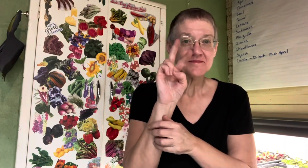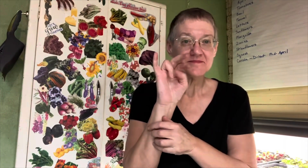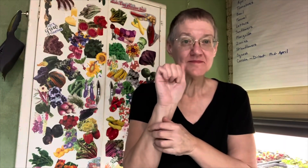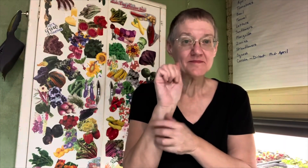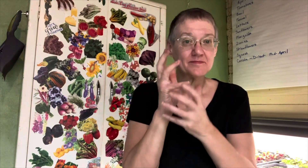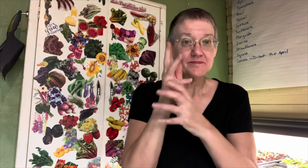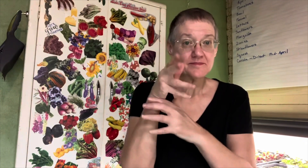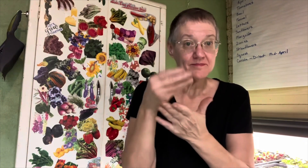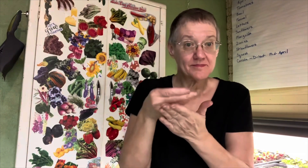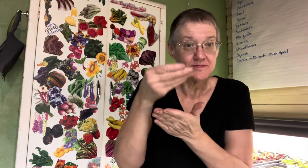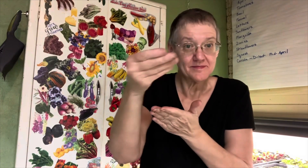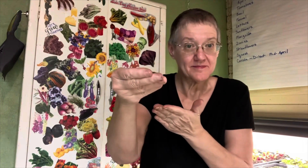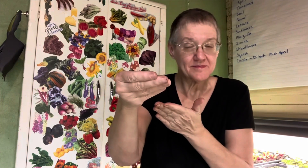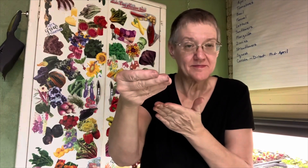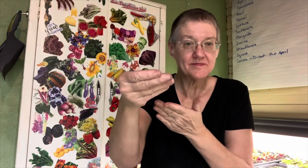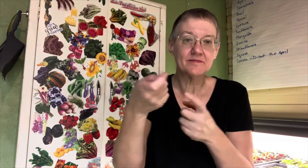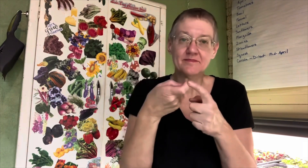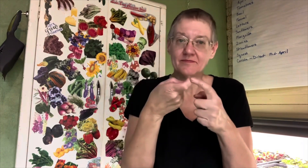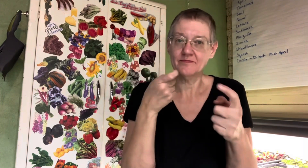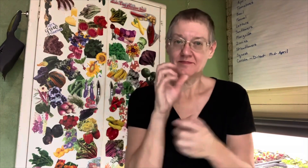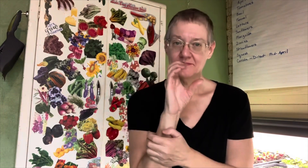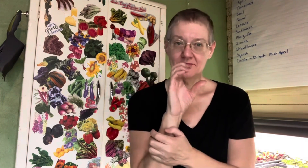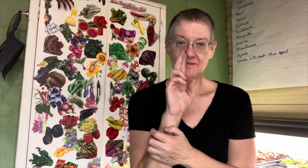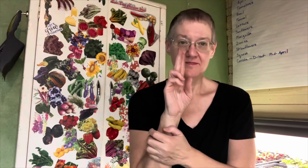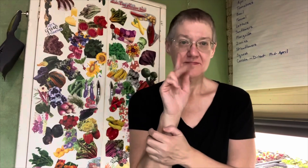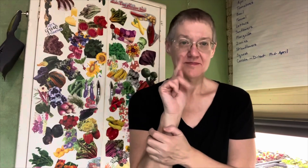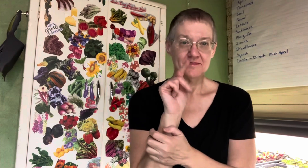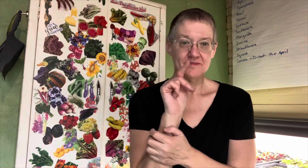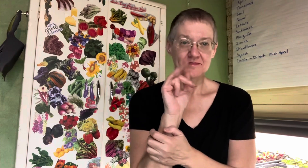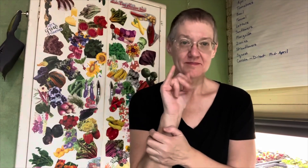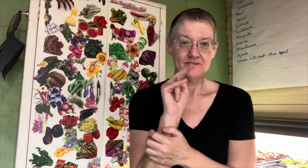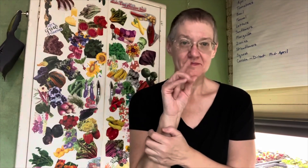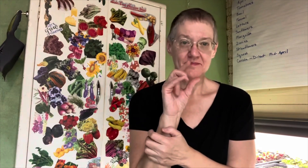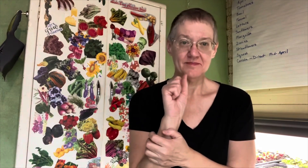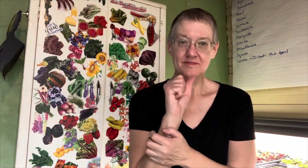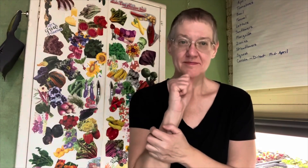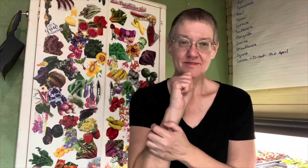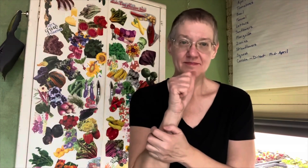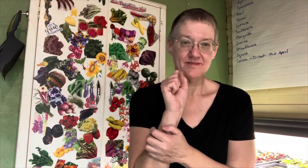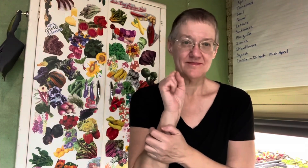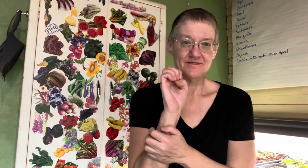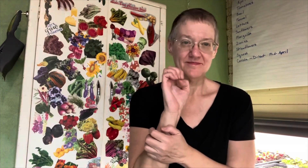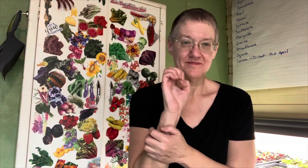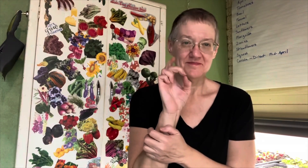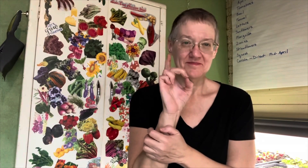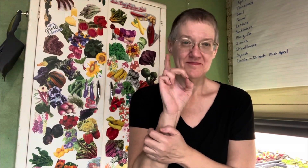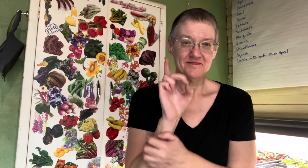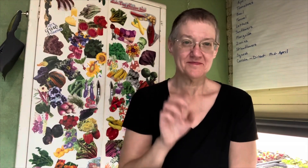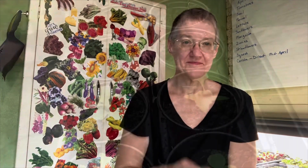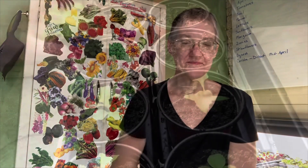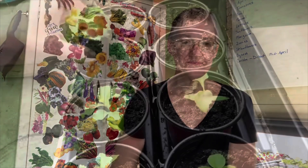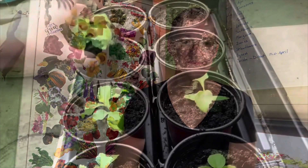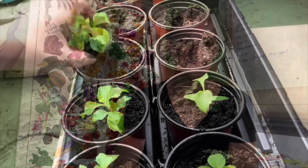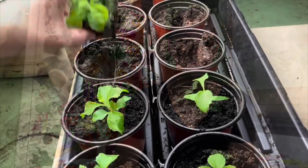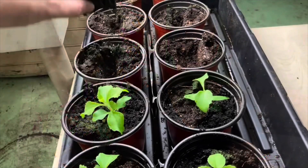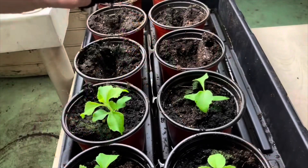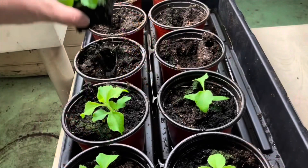of the stevia plants you buy, they're from cuttings. They didn't grow those from seeds.